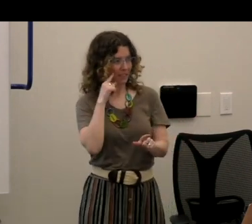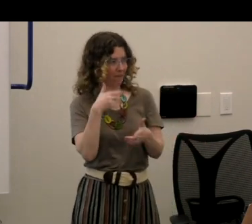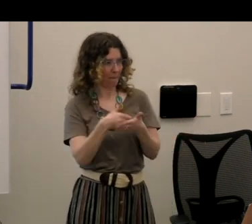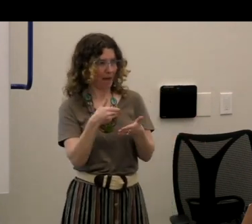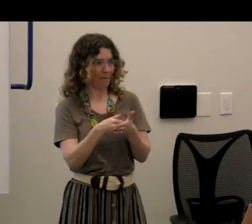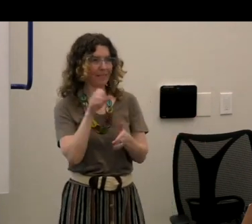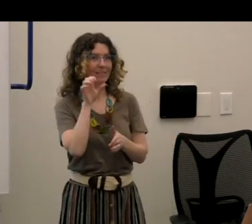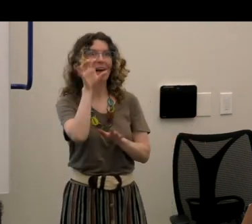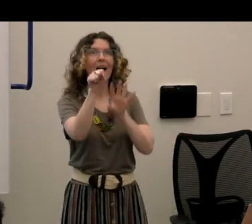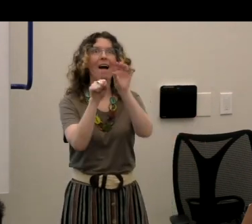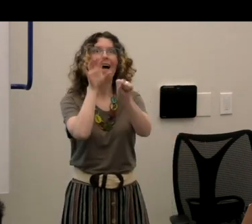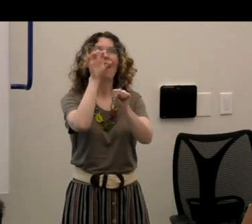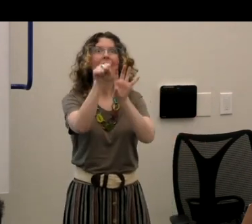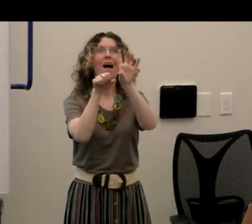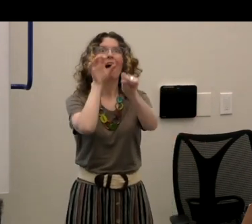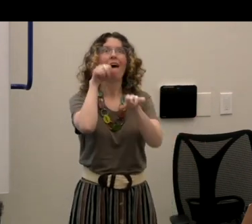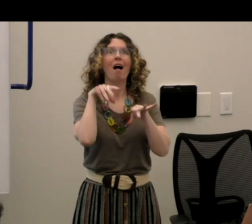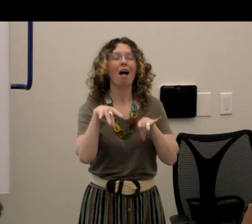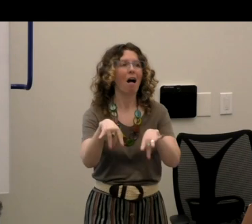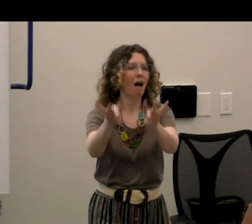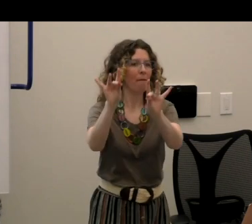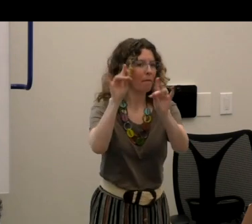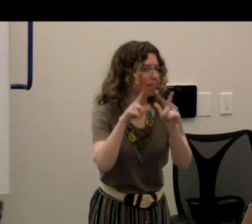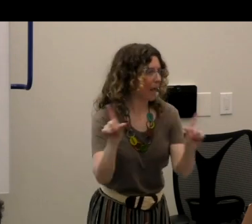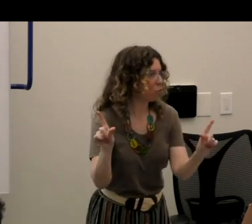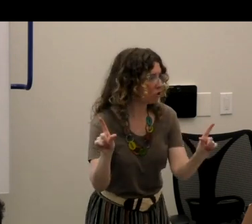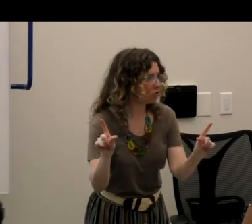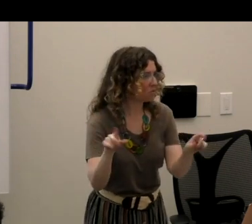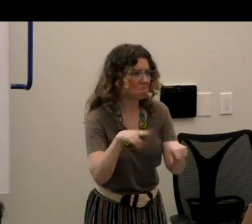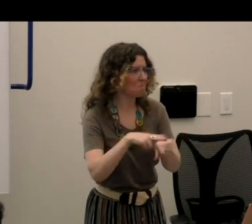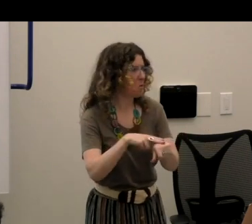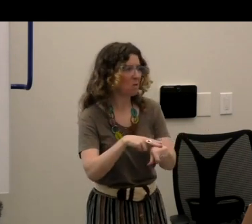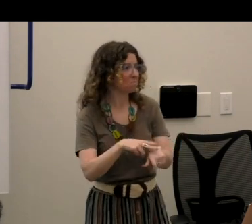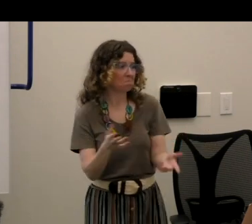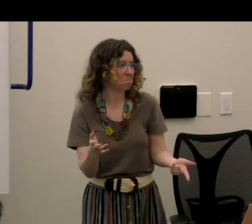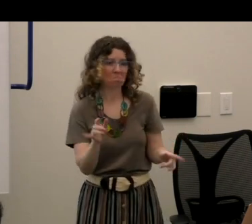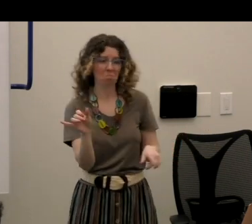If you were to provide that same deaf child with a visual language, they would be able to acquire it